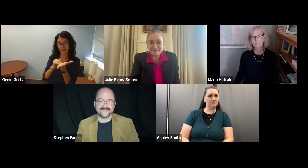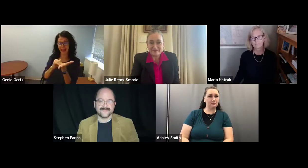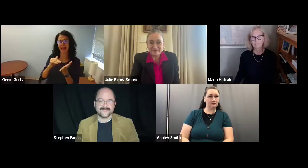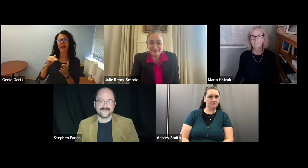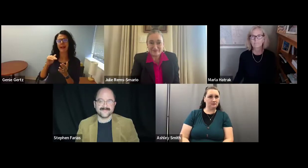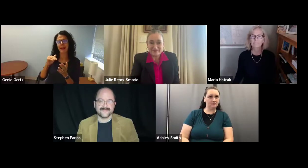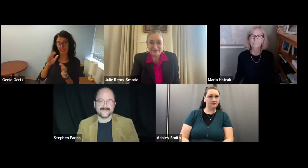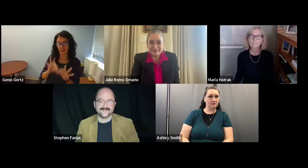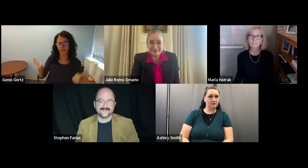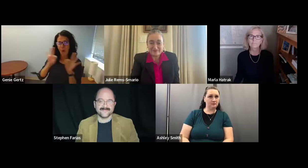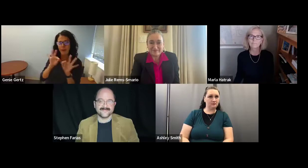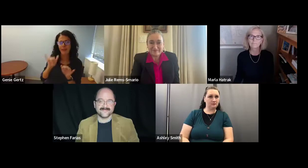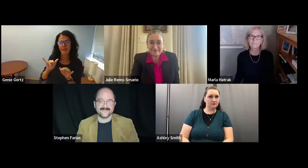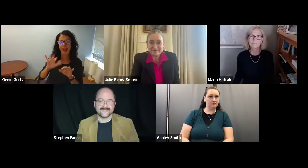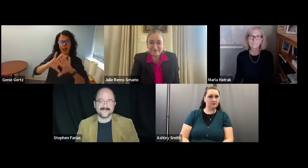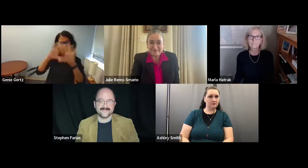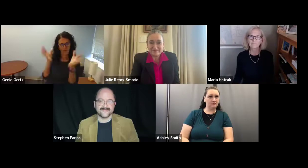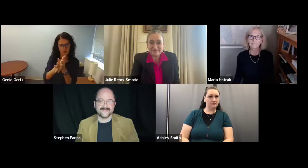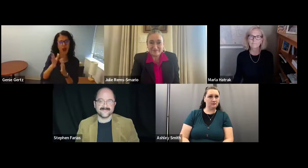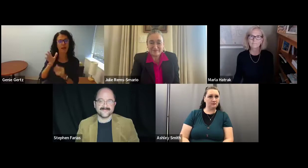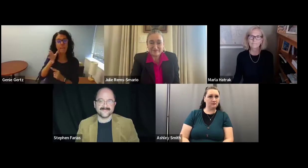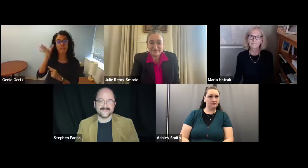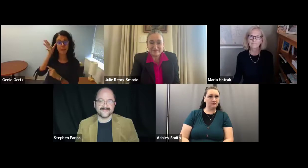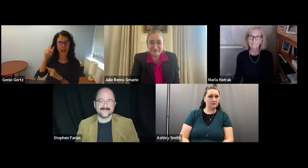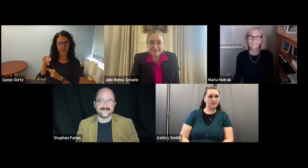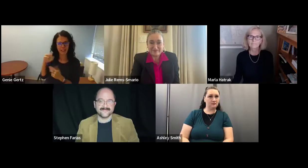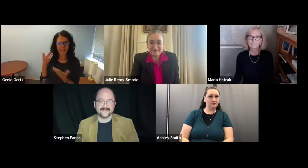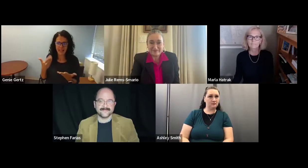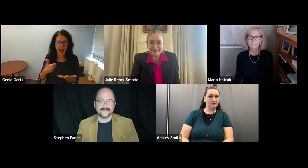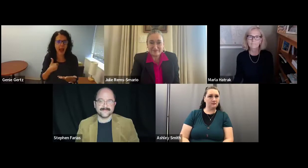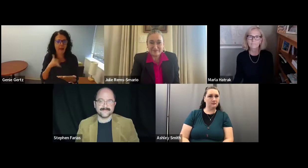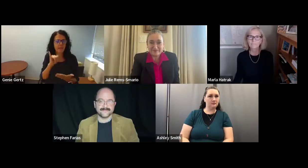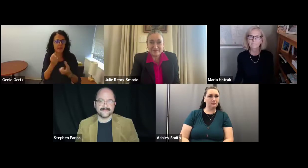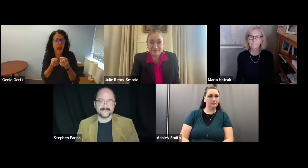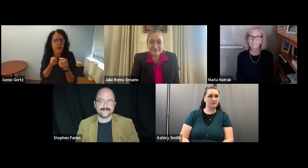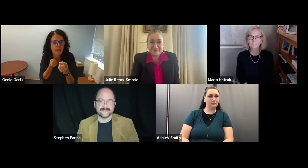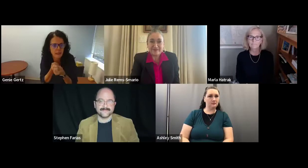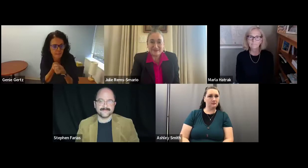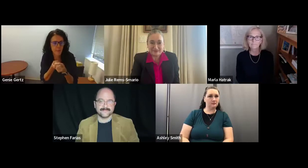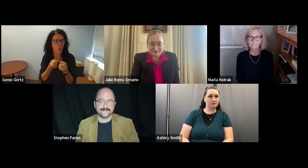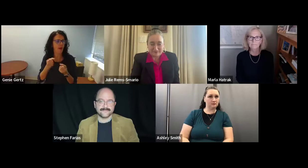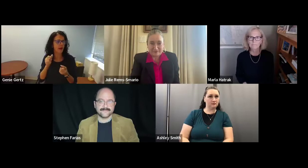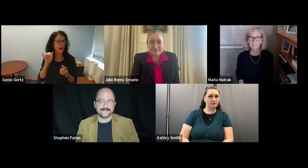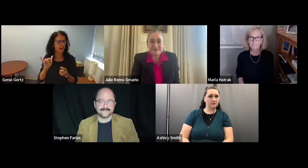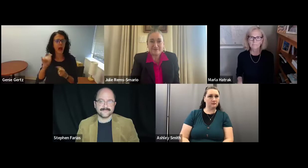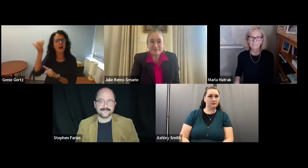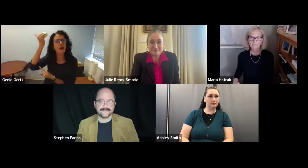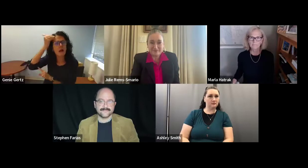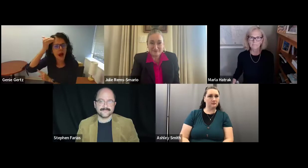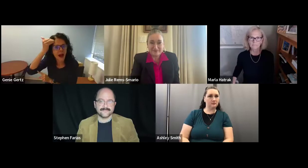weeks old. Then they did the test again. It's important that the parents have the support that